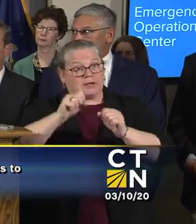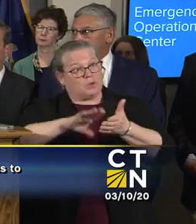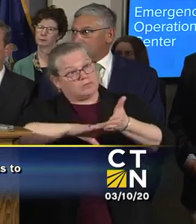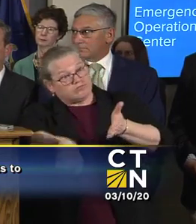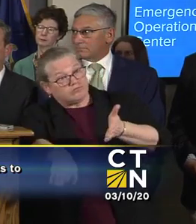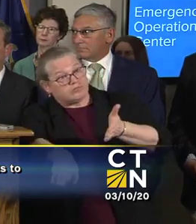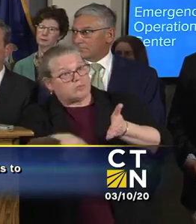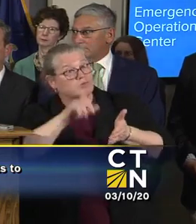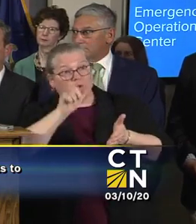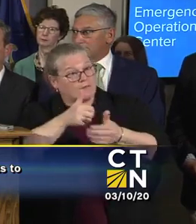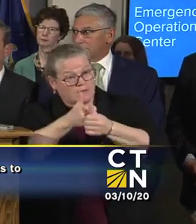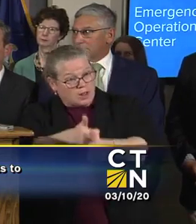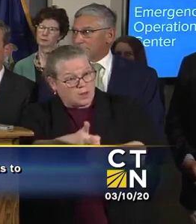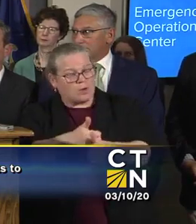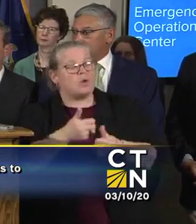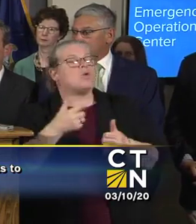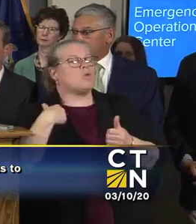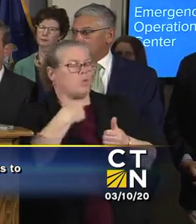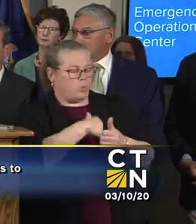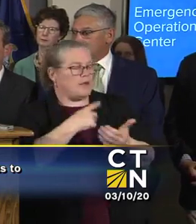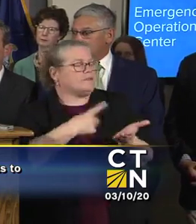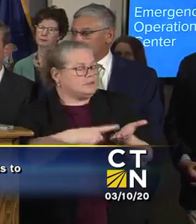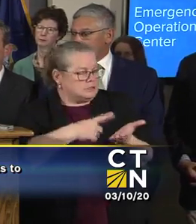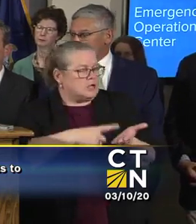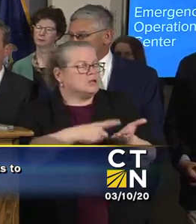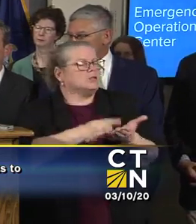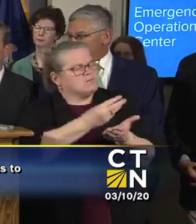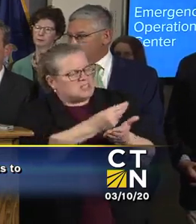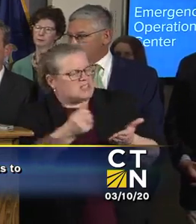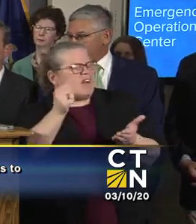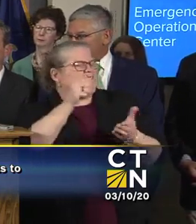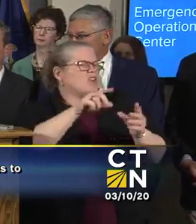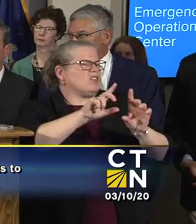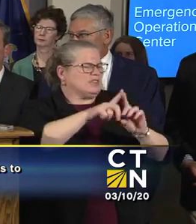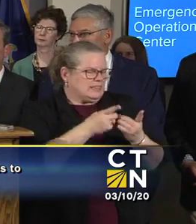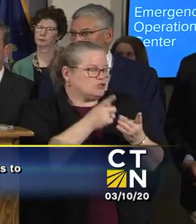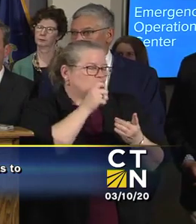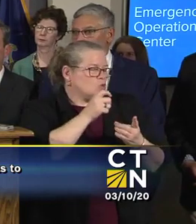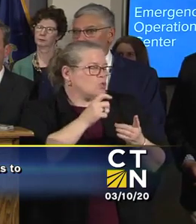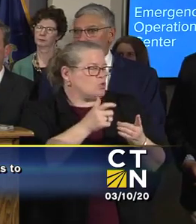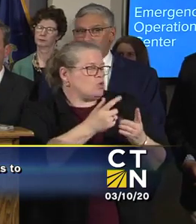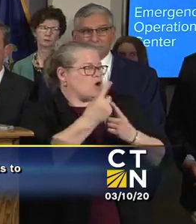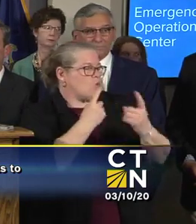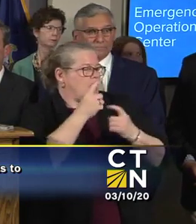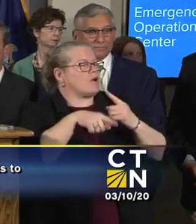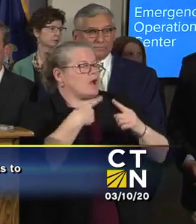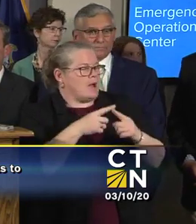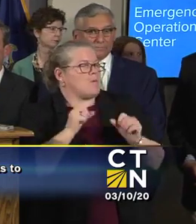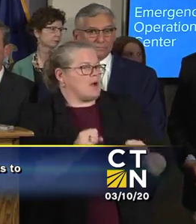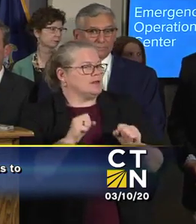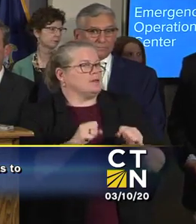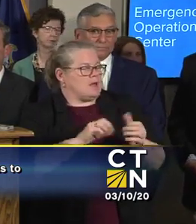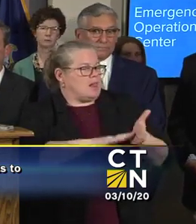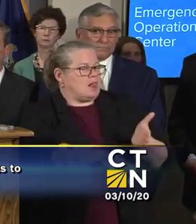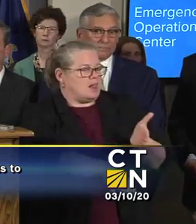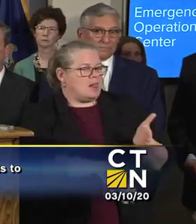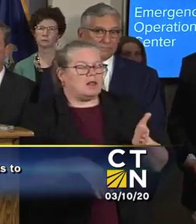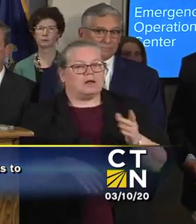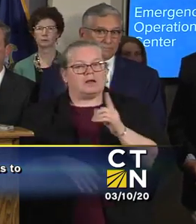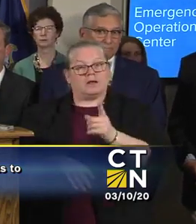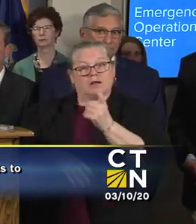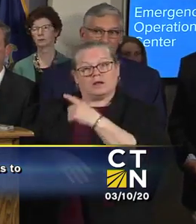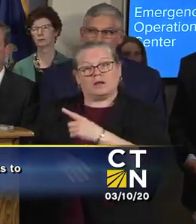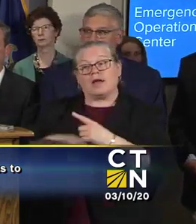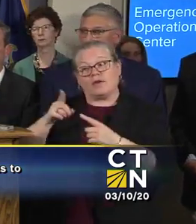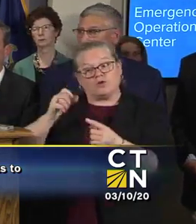yesterday. And we have engaged already with several districts who are inquiring about potential waivers. How many actual Have buildings? you waived 180 days for